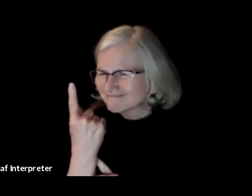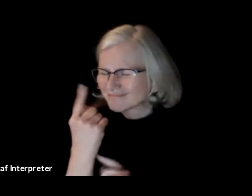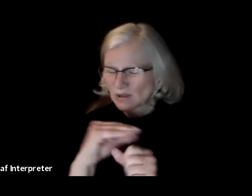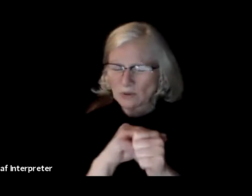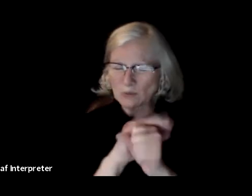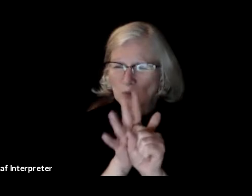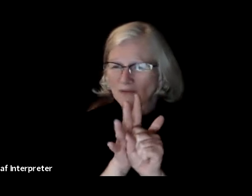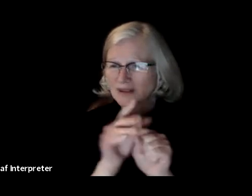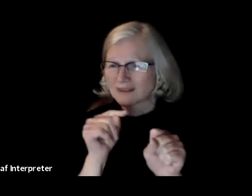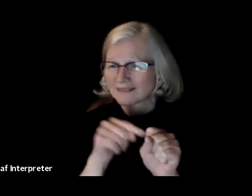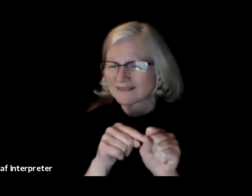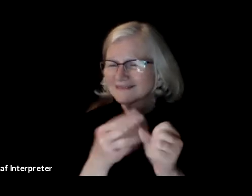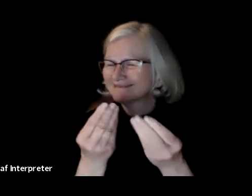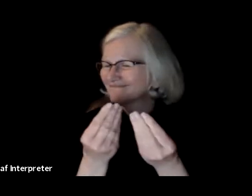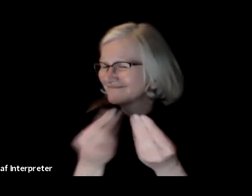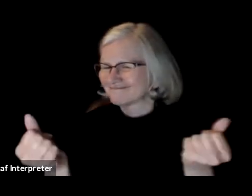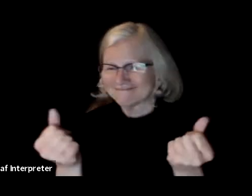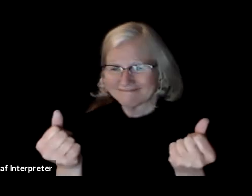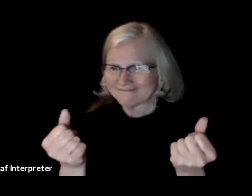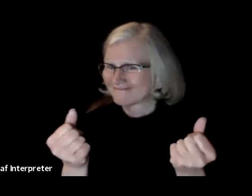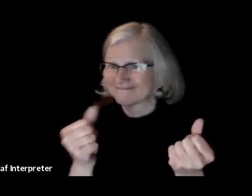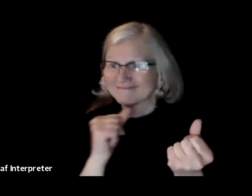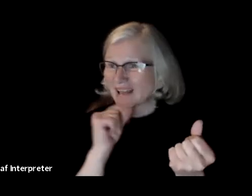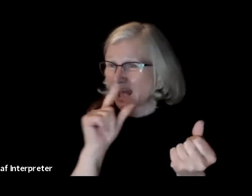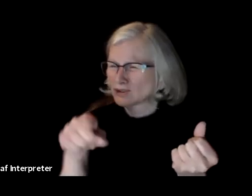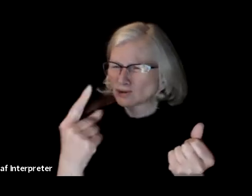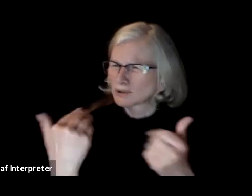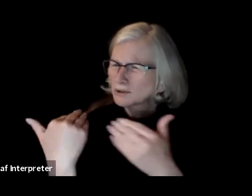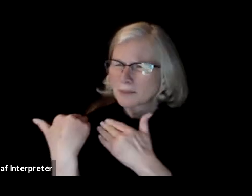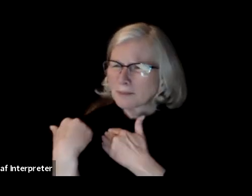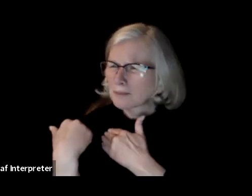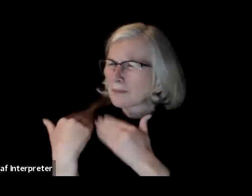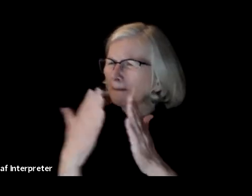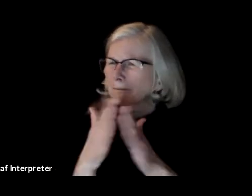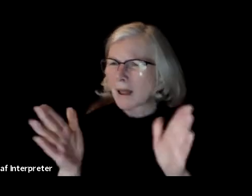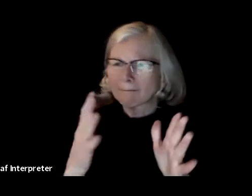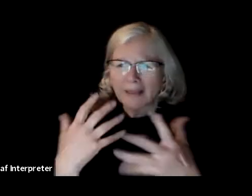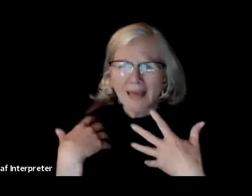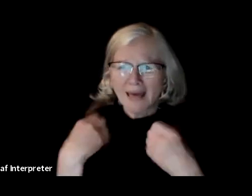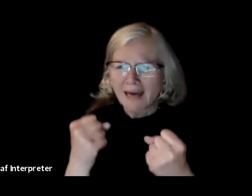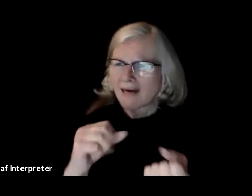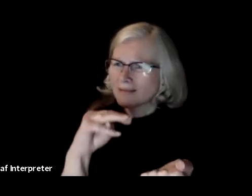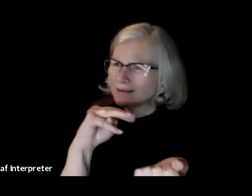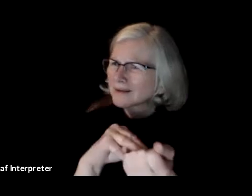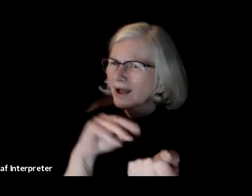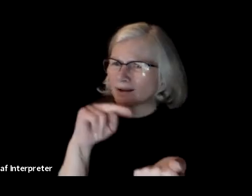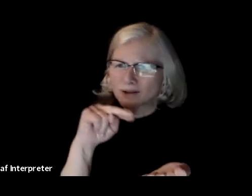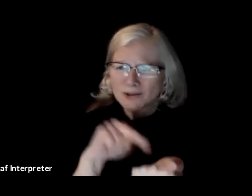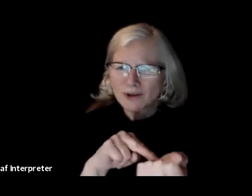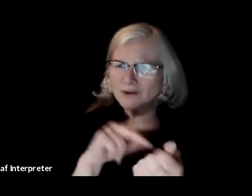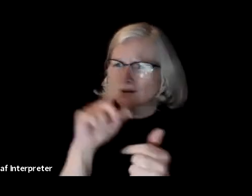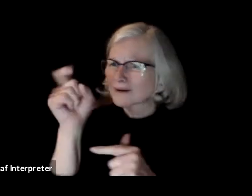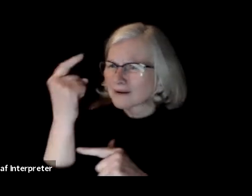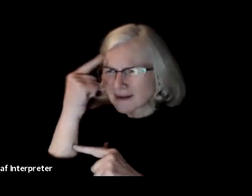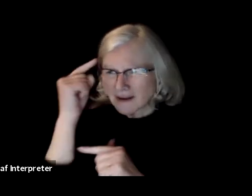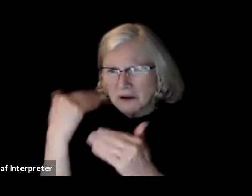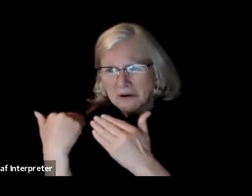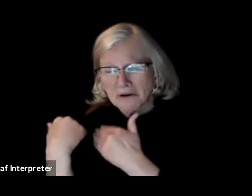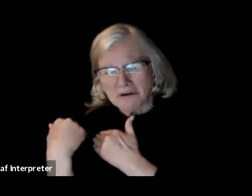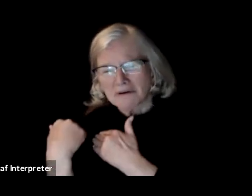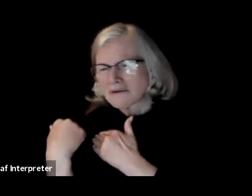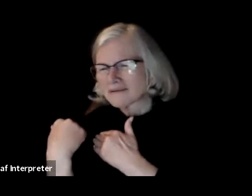for public health or healthcare or for government, for that matter. It takes all of us. We all need to work together to do